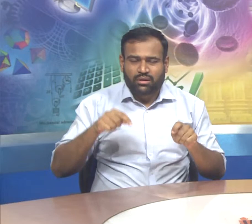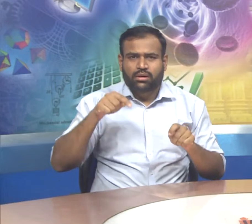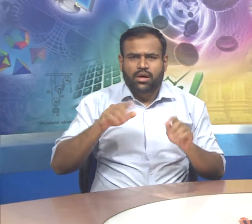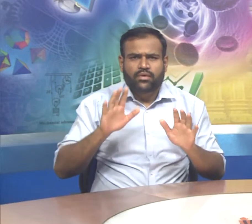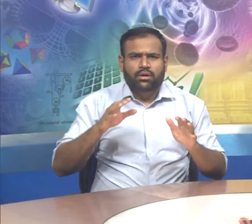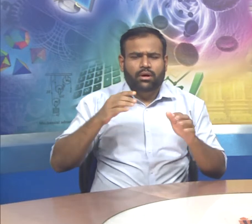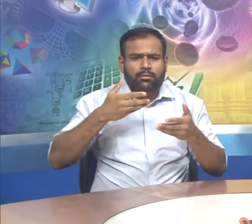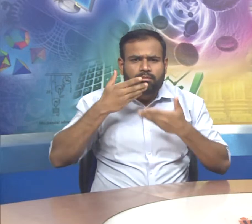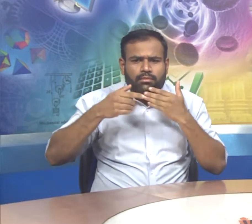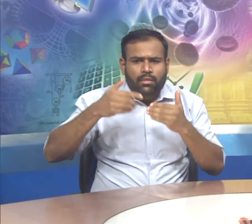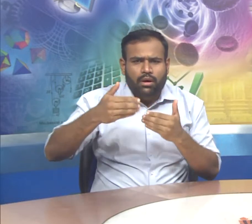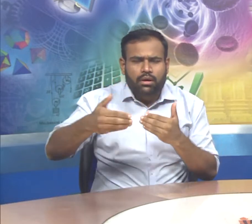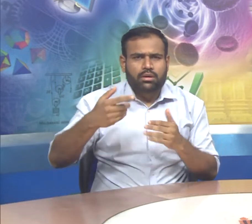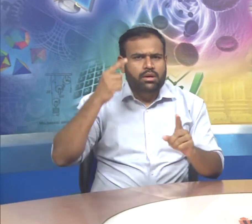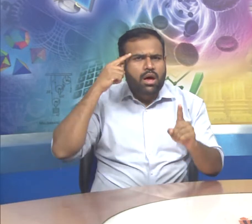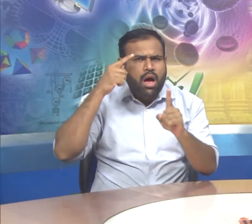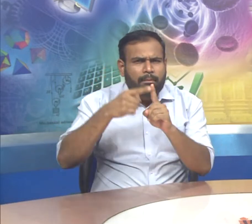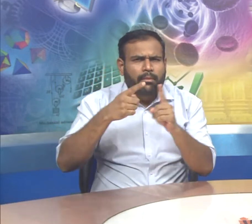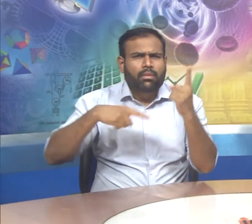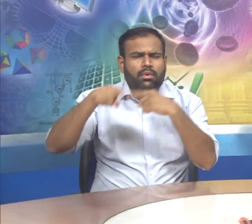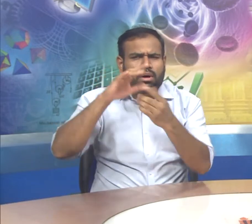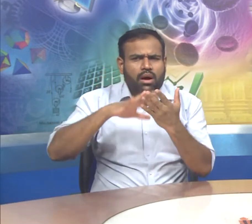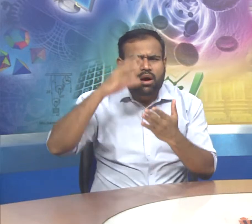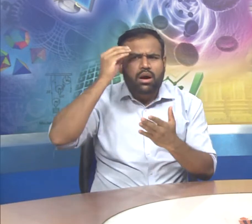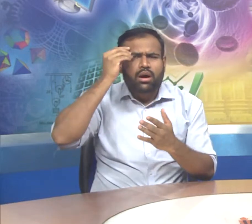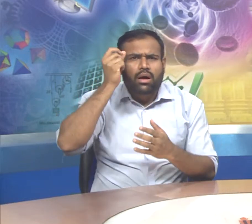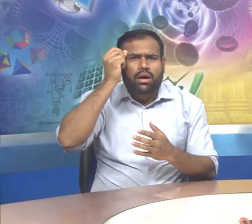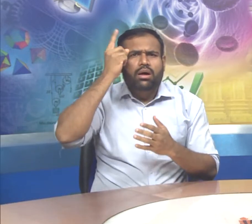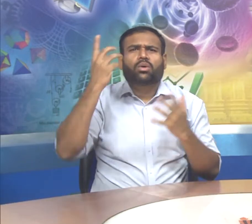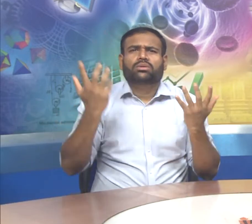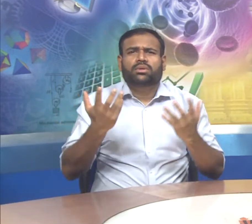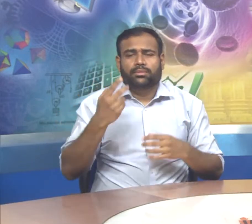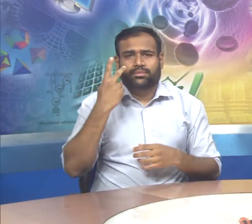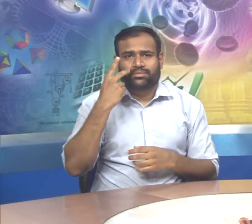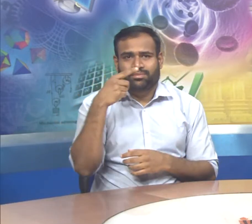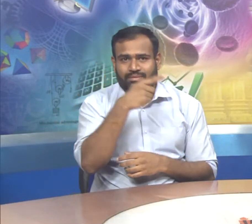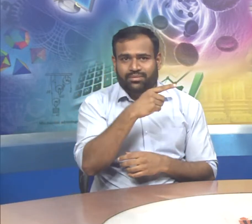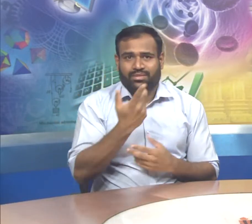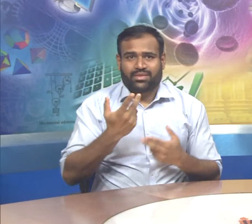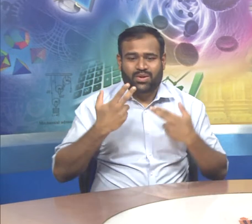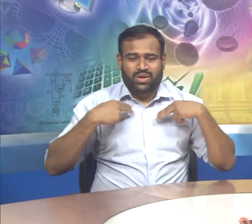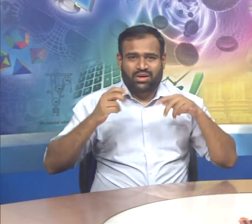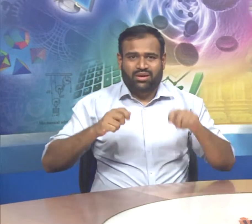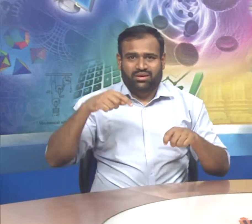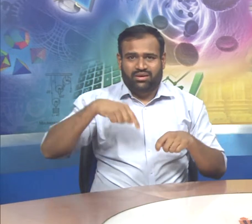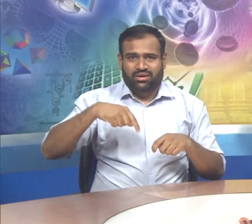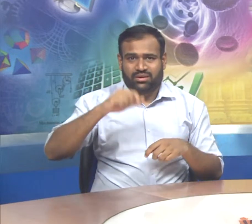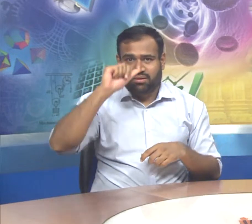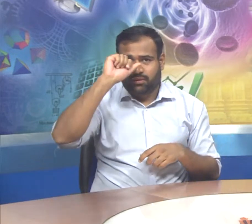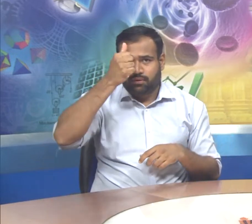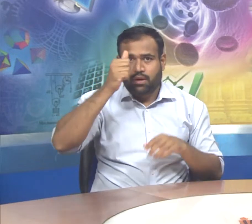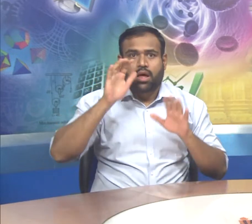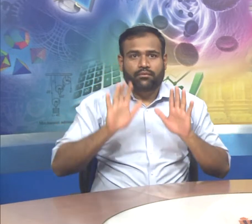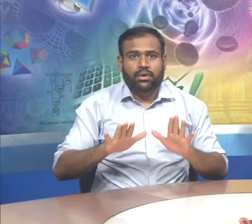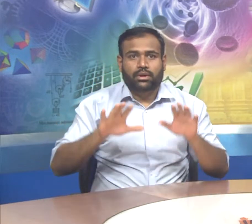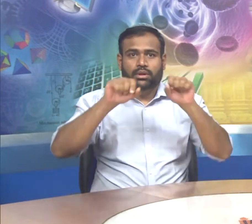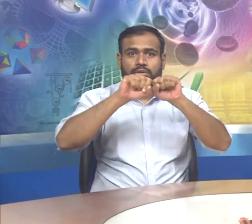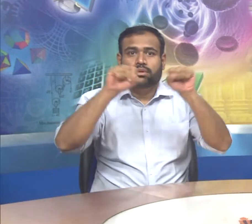Recognize that India has a single, integrated, and unified judicial